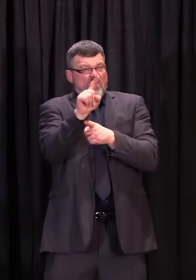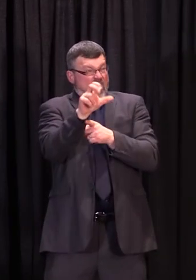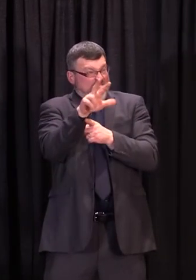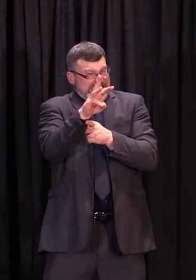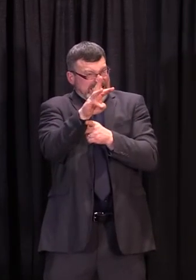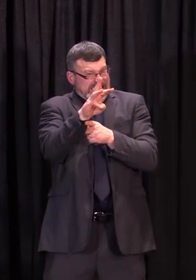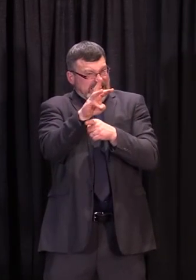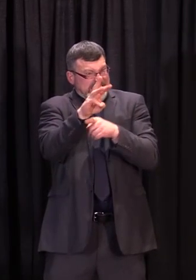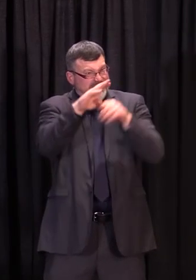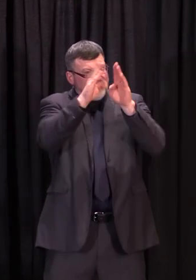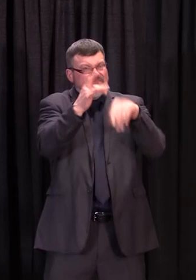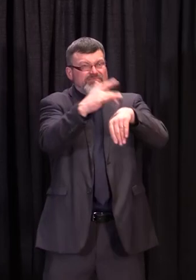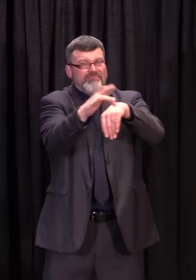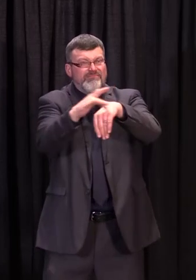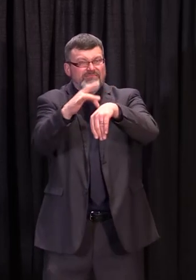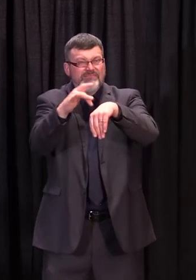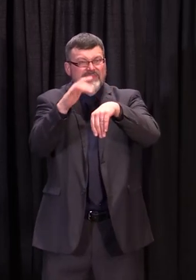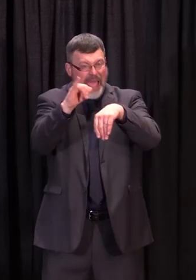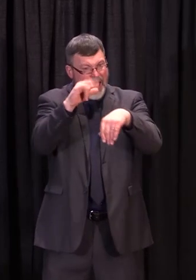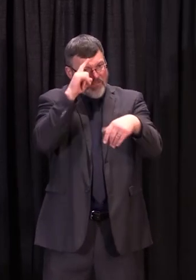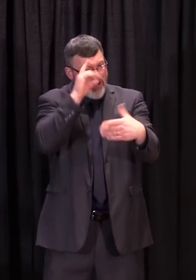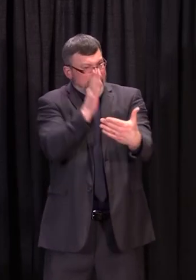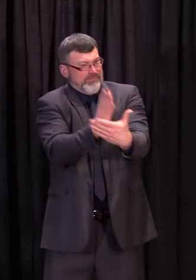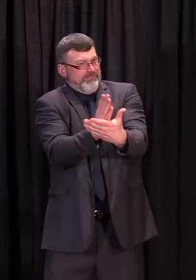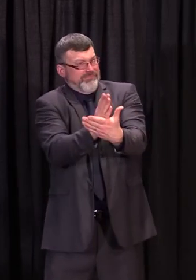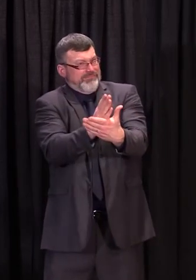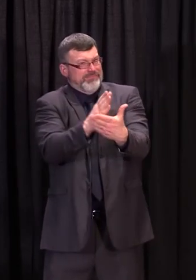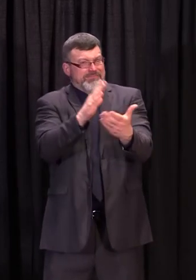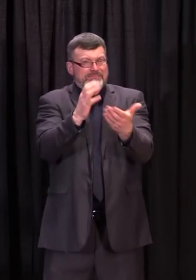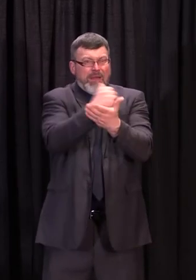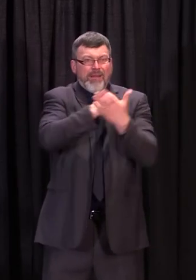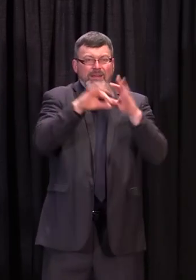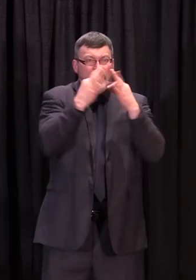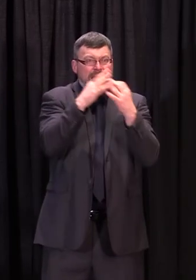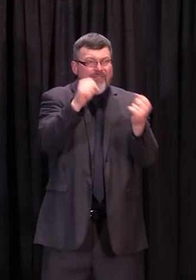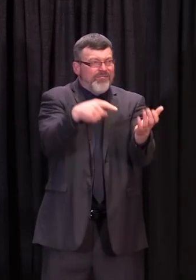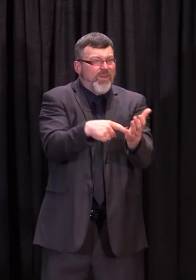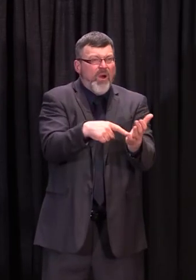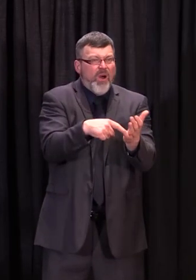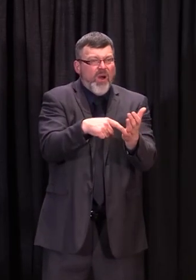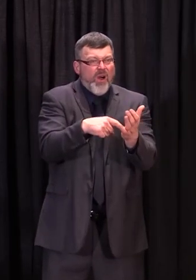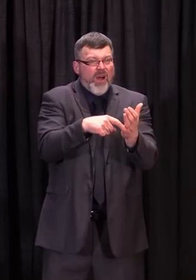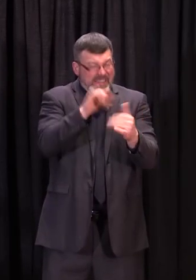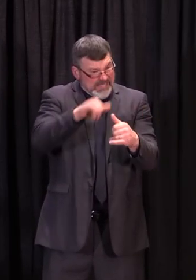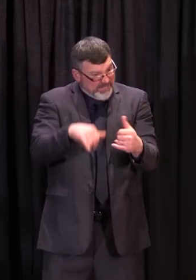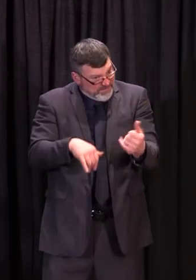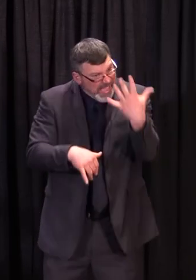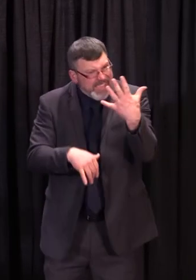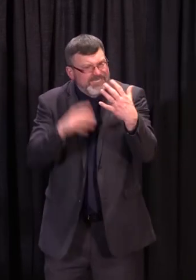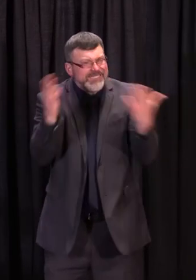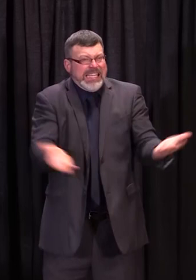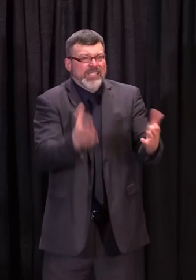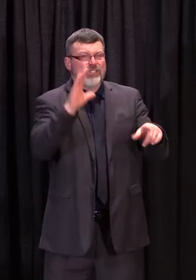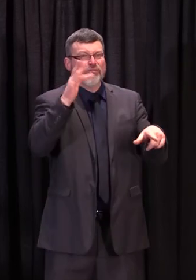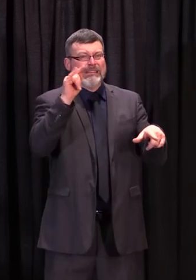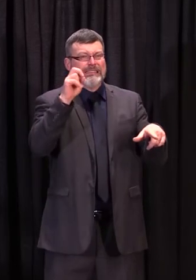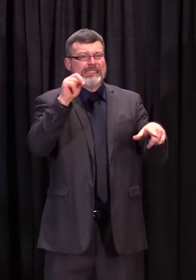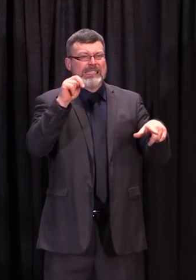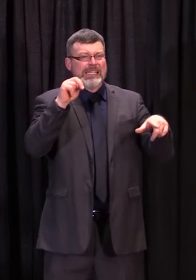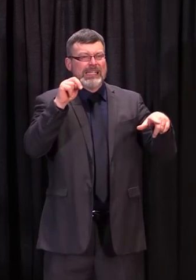Vermont that a middle-income family could afford, and only 5 in Chittenden County.